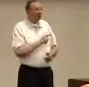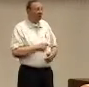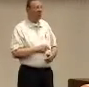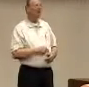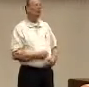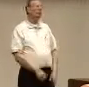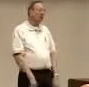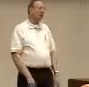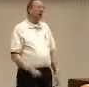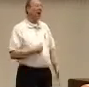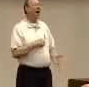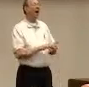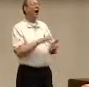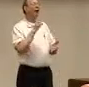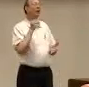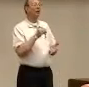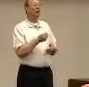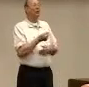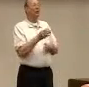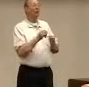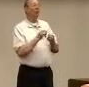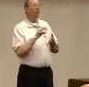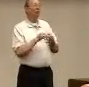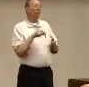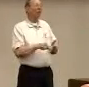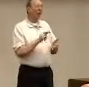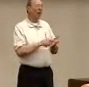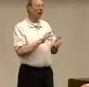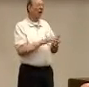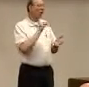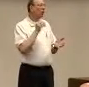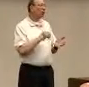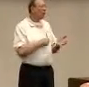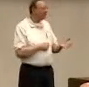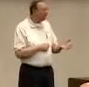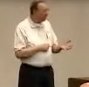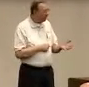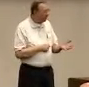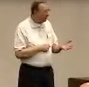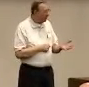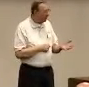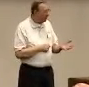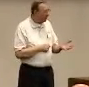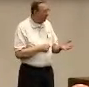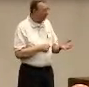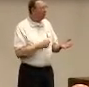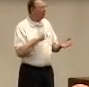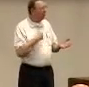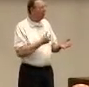Jesus is Lord. And here's what I've learned. I'm going to tell you a couple more stories too, but here's what I've learned.